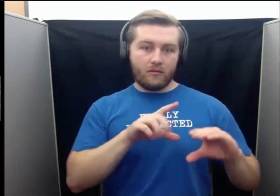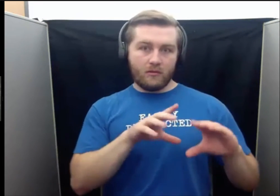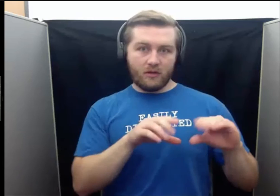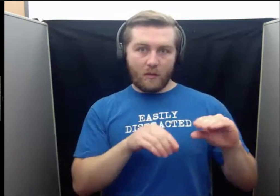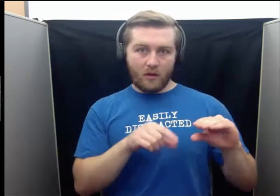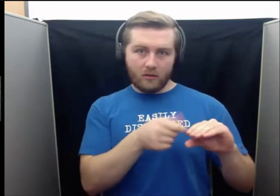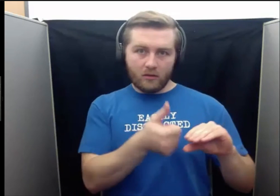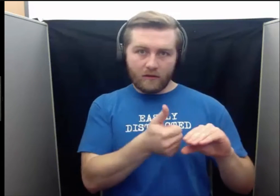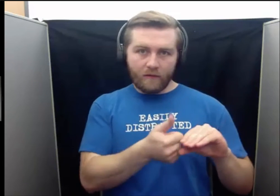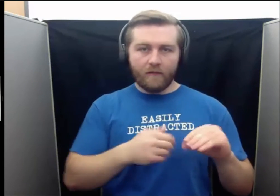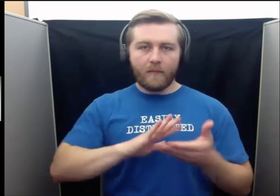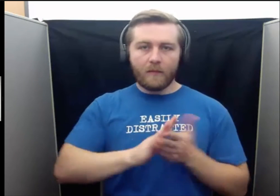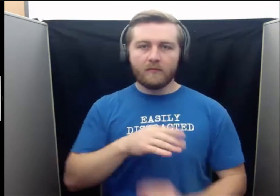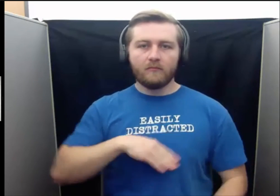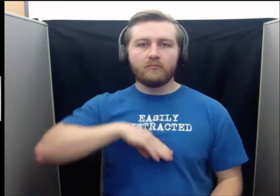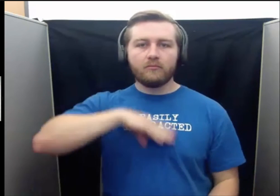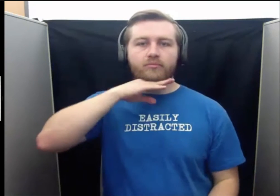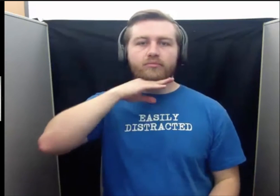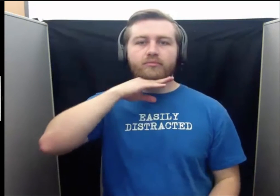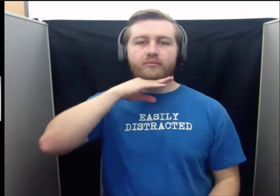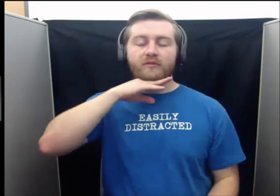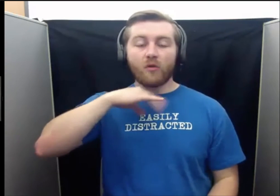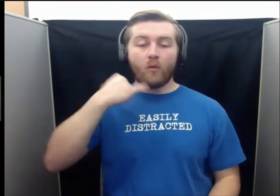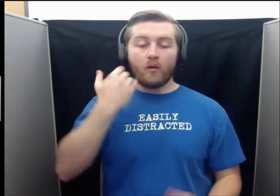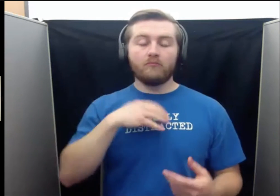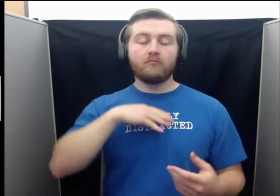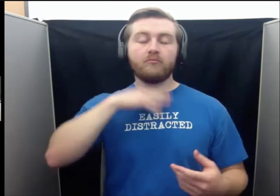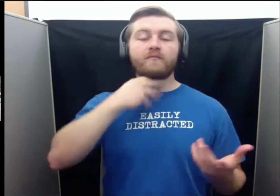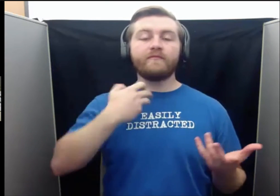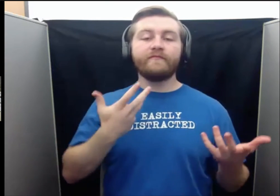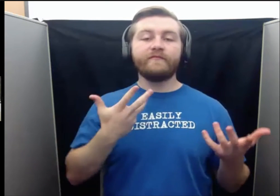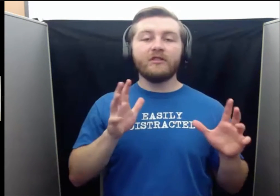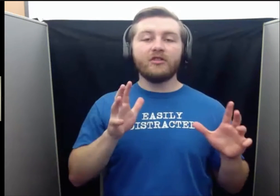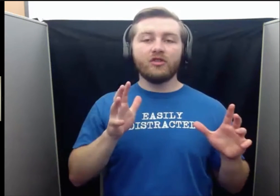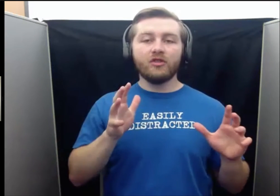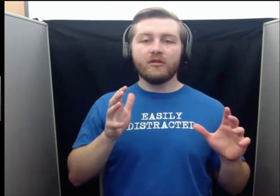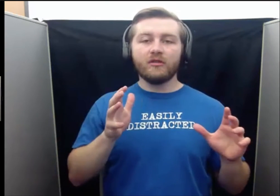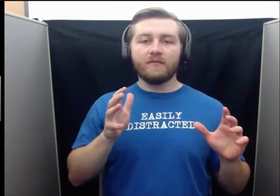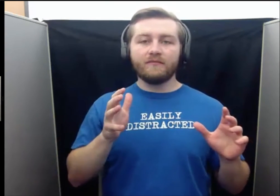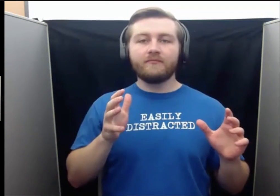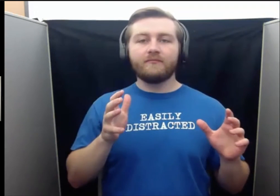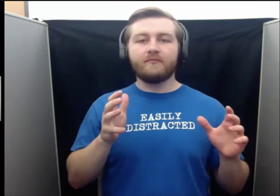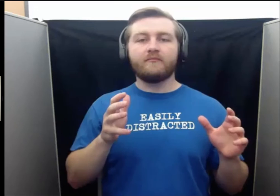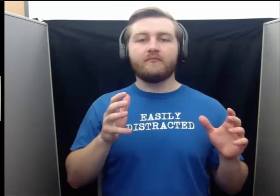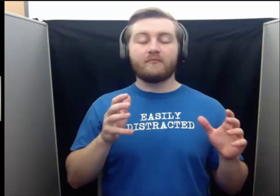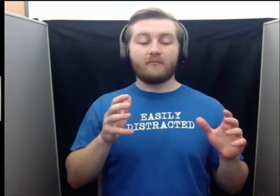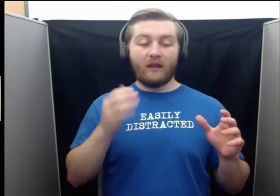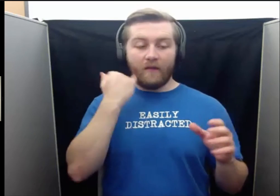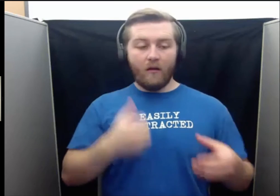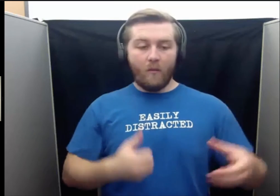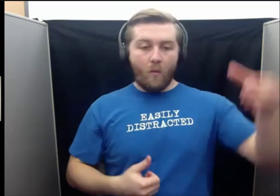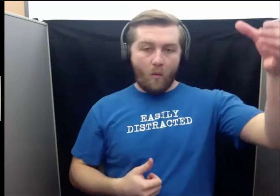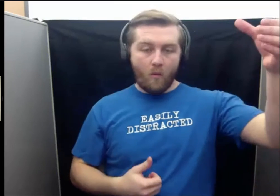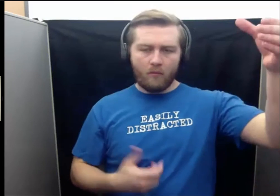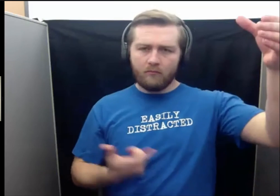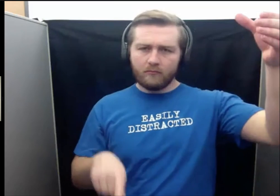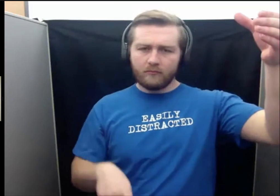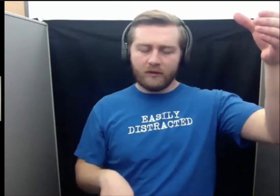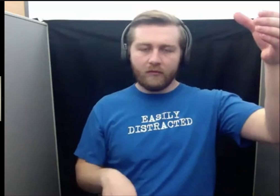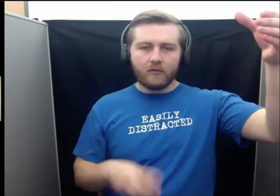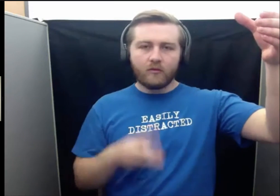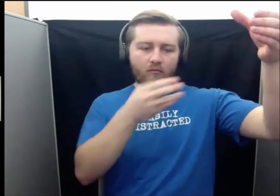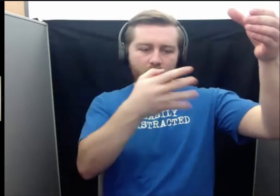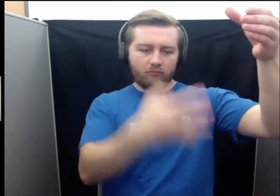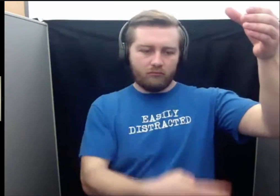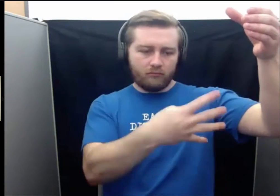and once it gets saturated, it can't hold anymore. And it gets to the point where it's saturated and hold it up, what will it probably do? It's going to drip.